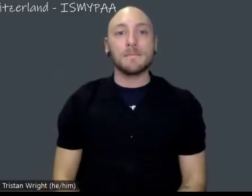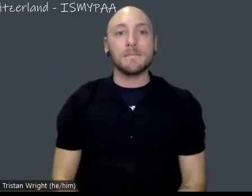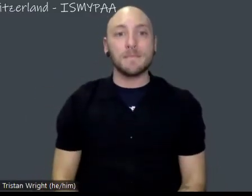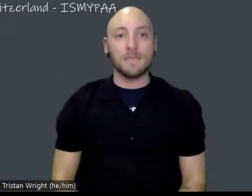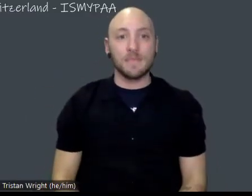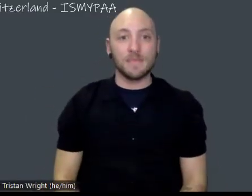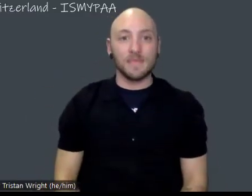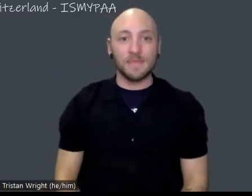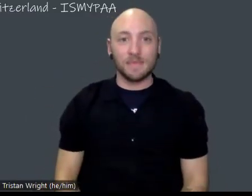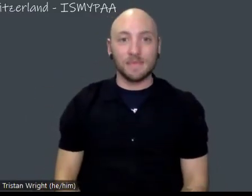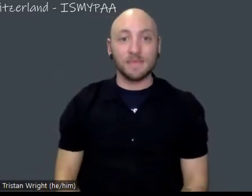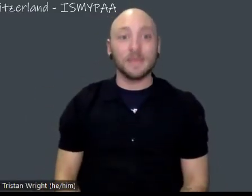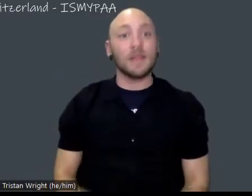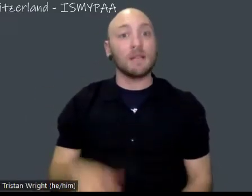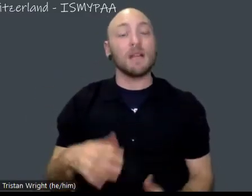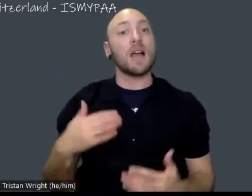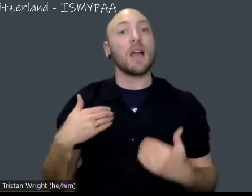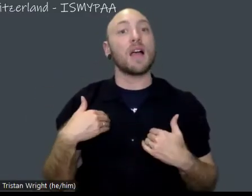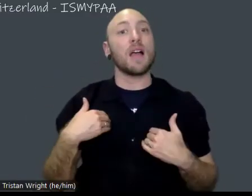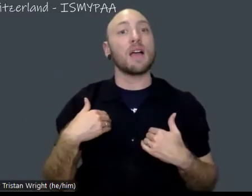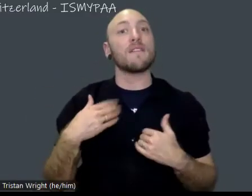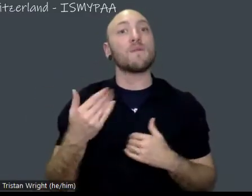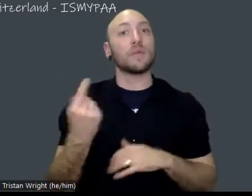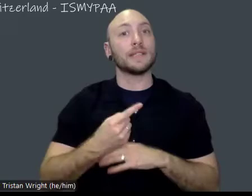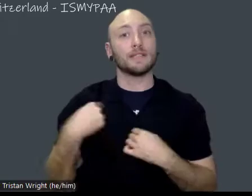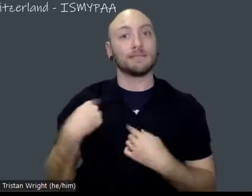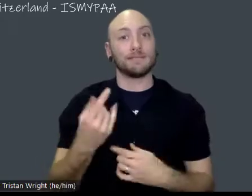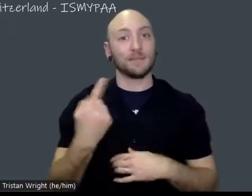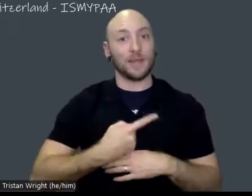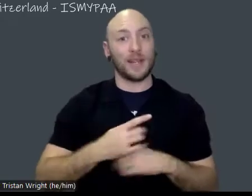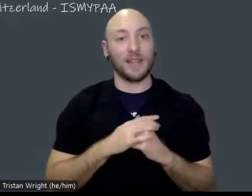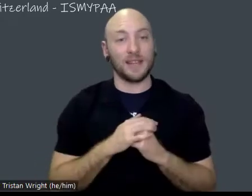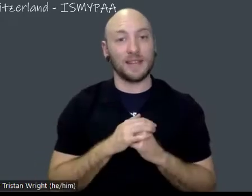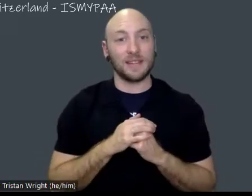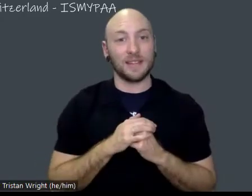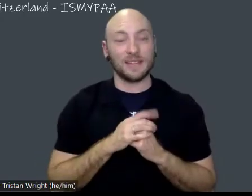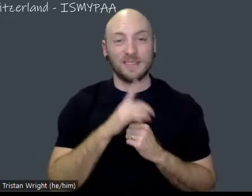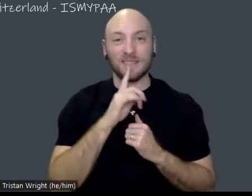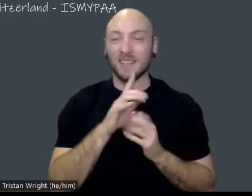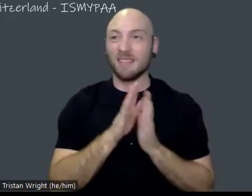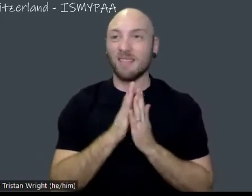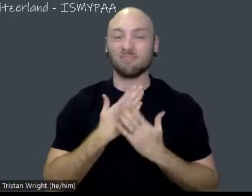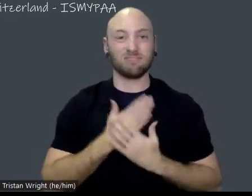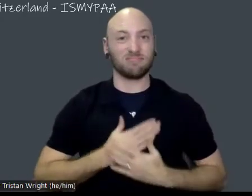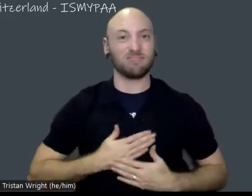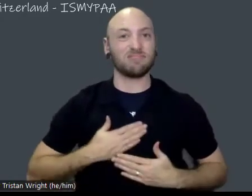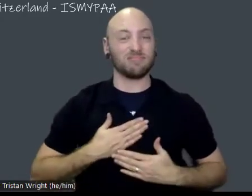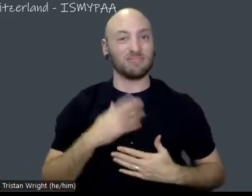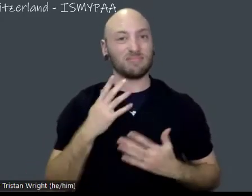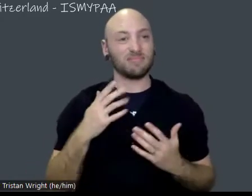514 days today. So it is really a big pleasure and honor to be here.